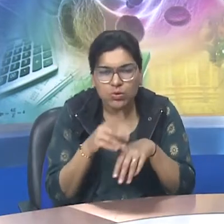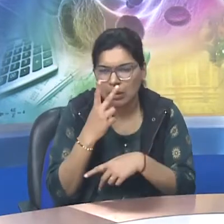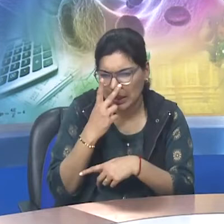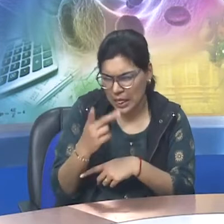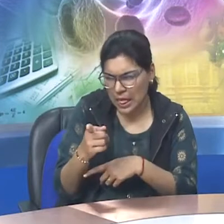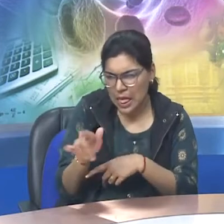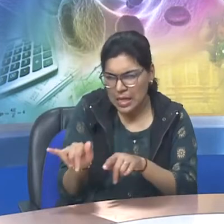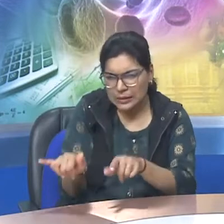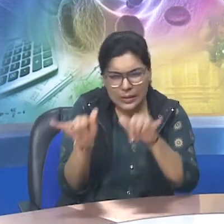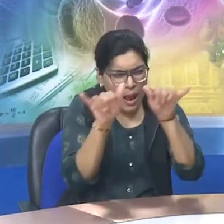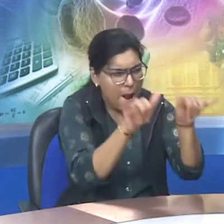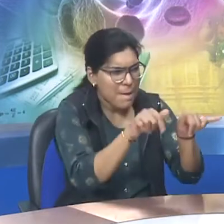sign.